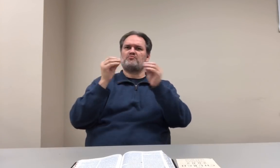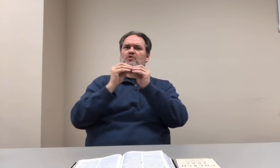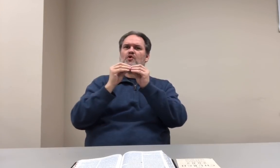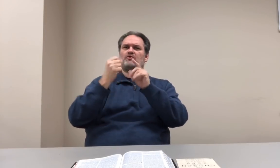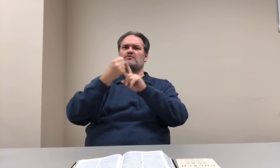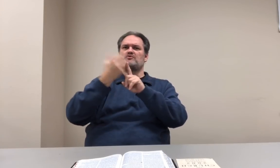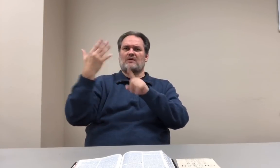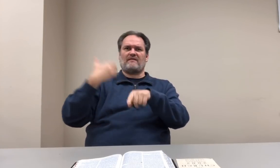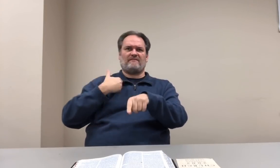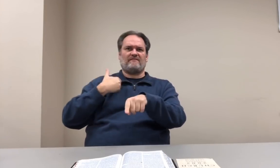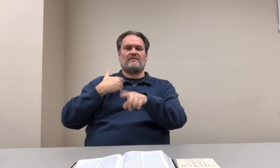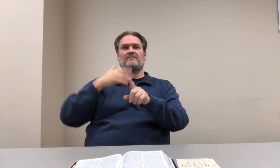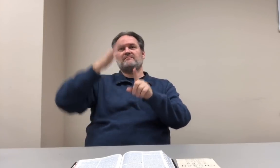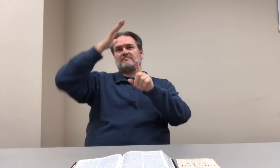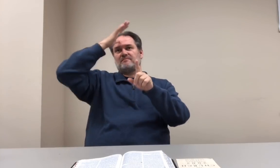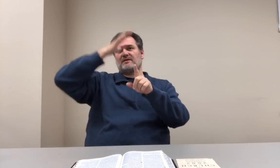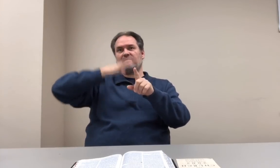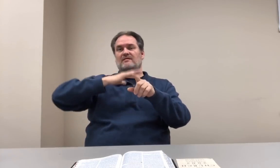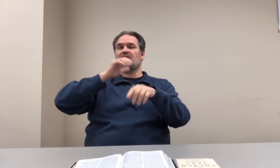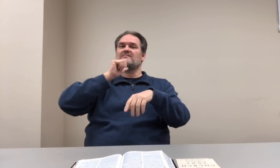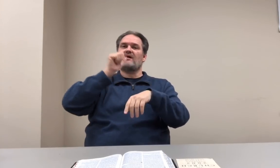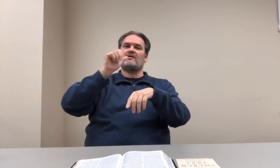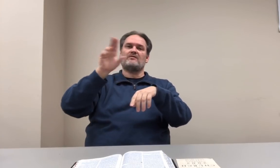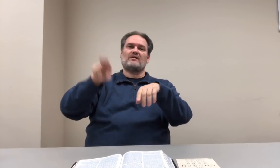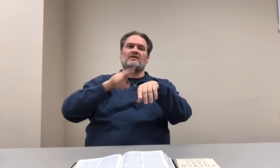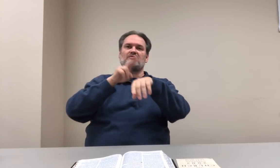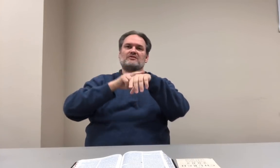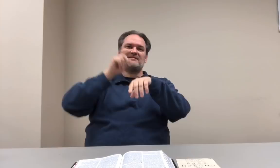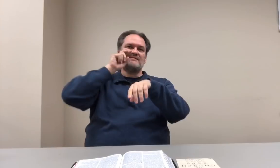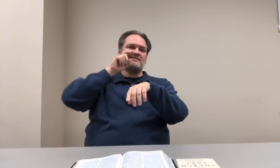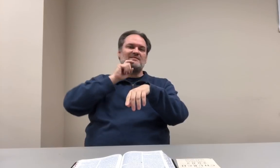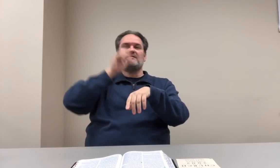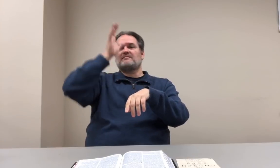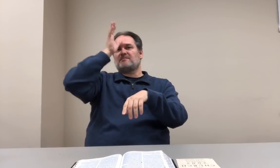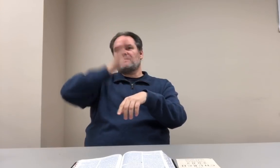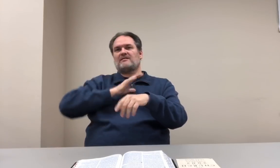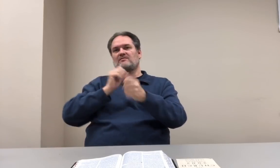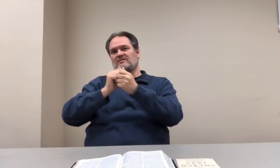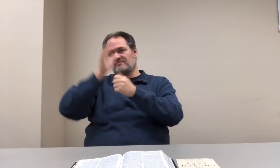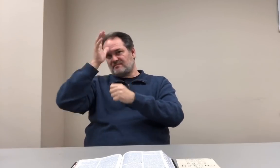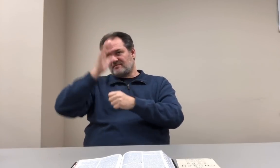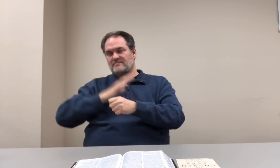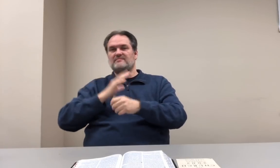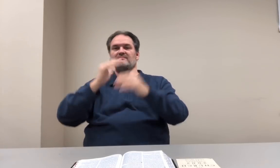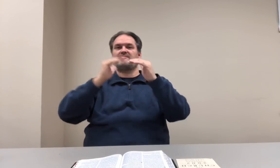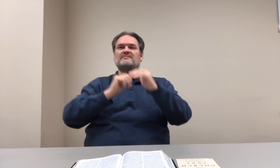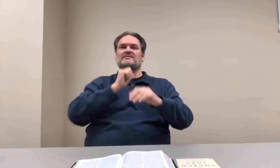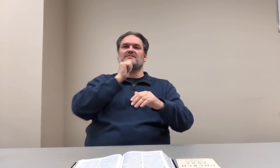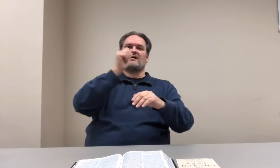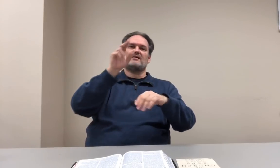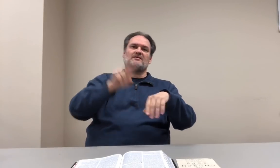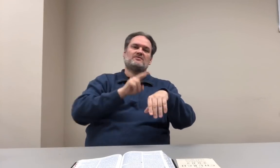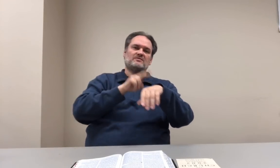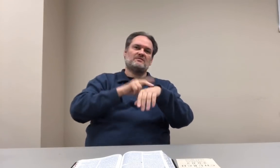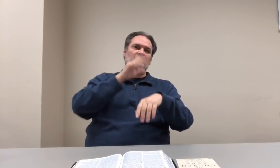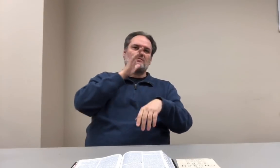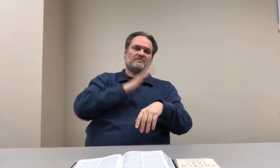change. Immutability is what it means for God to be God. Herman Bogdan said this, if God were not